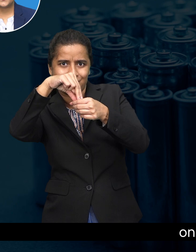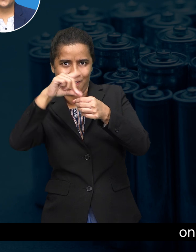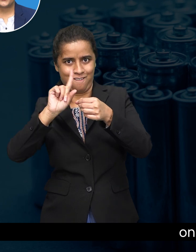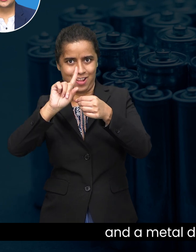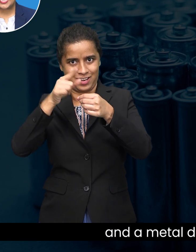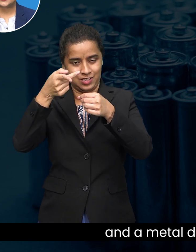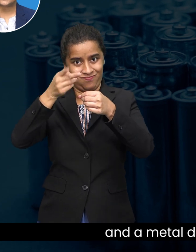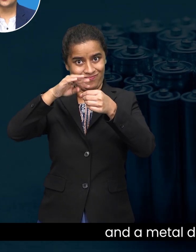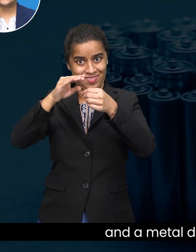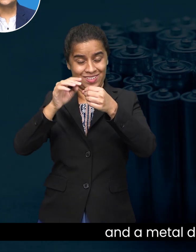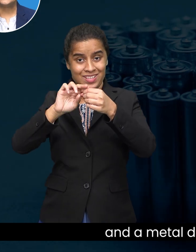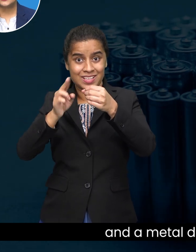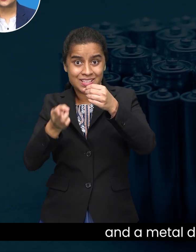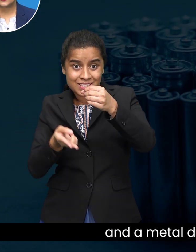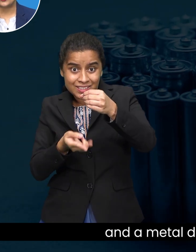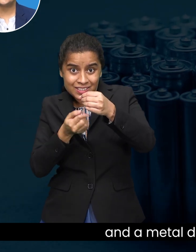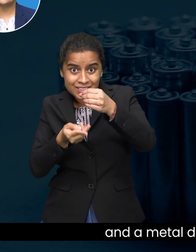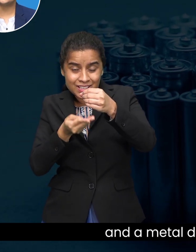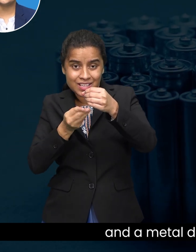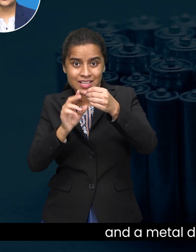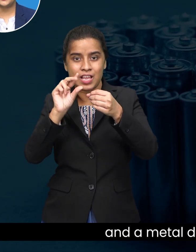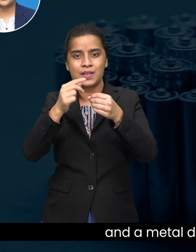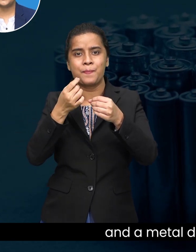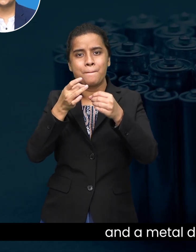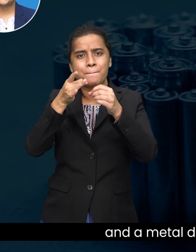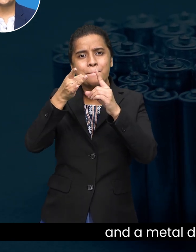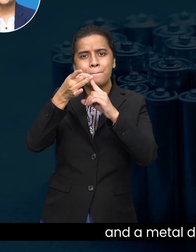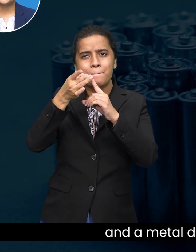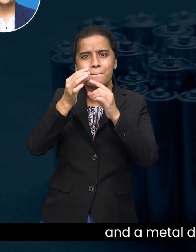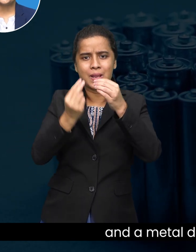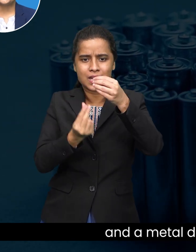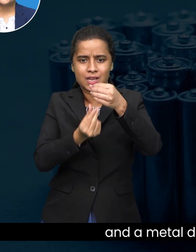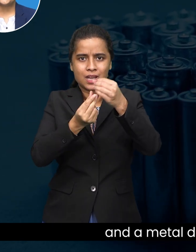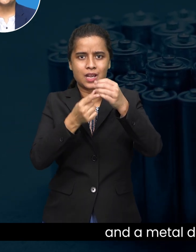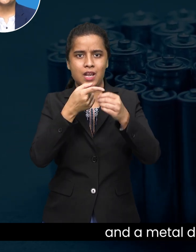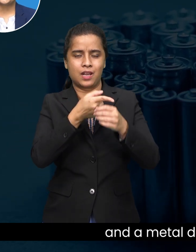side and a metal disc on the other side.